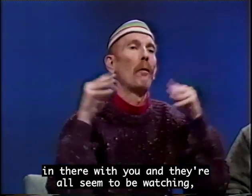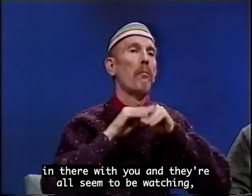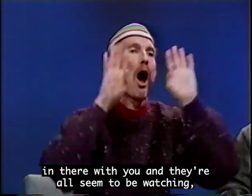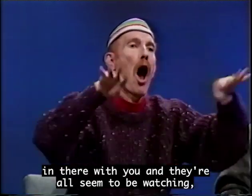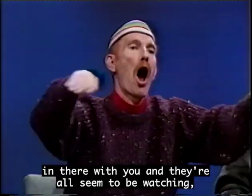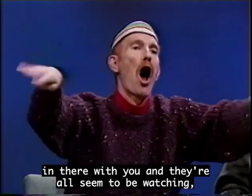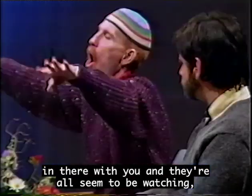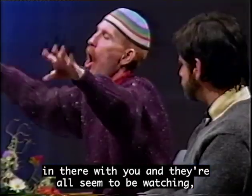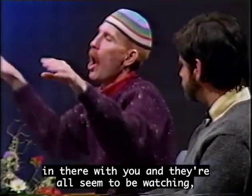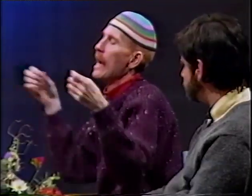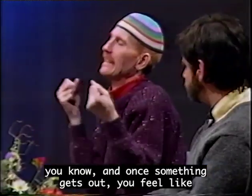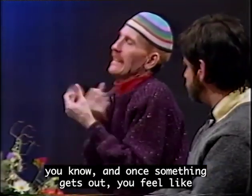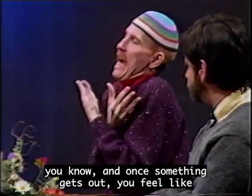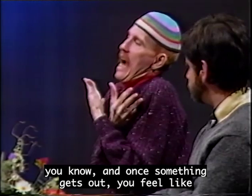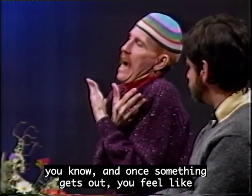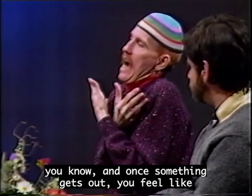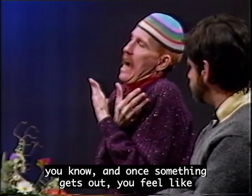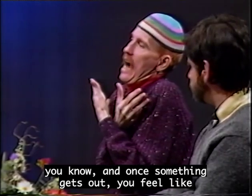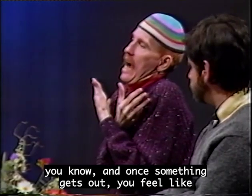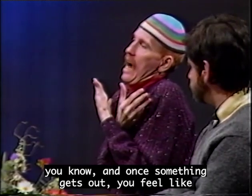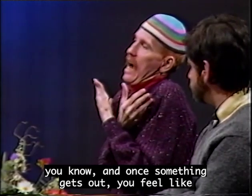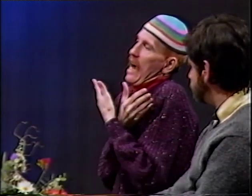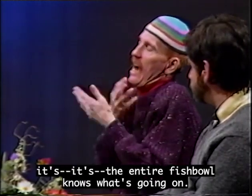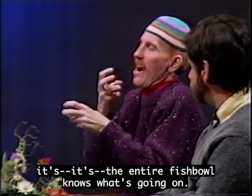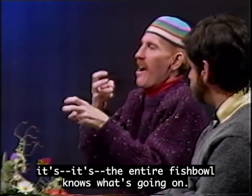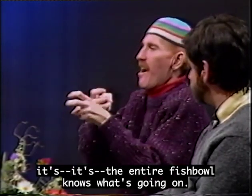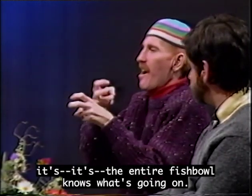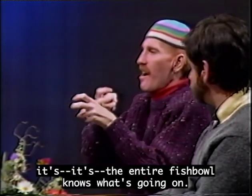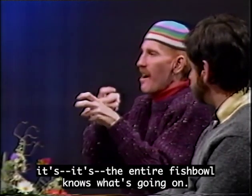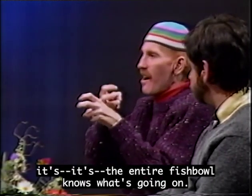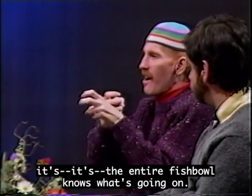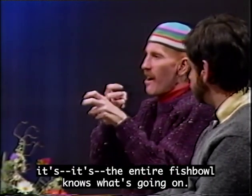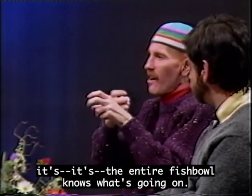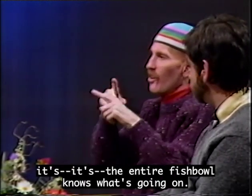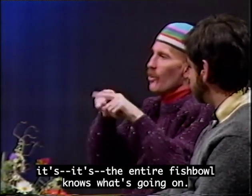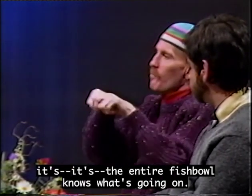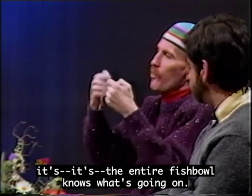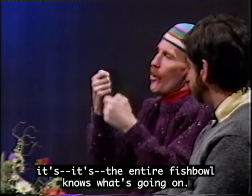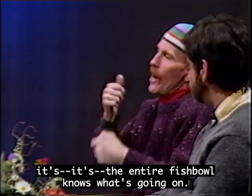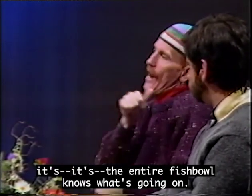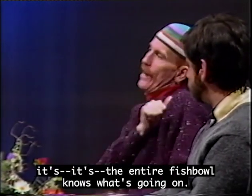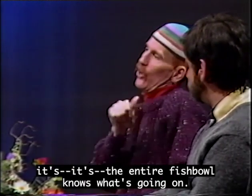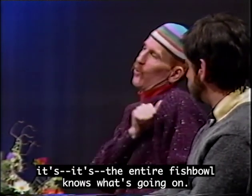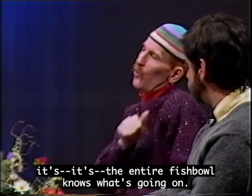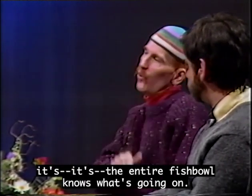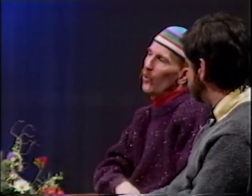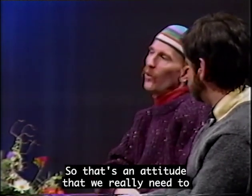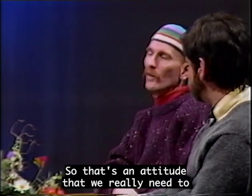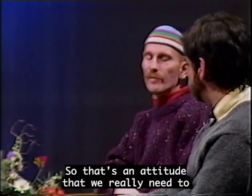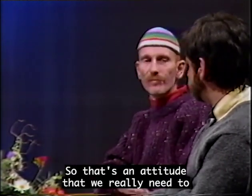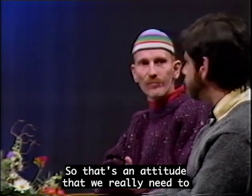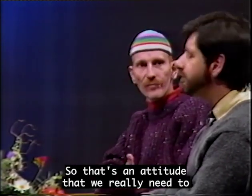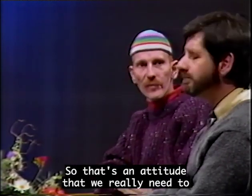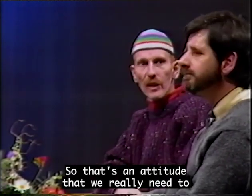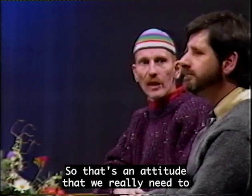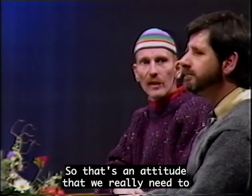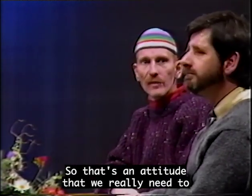be watching. You know, and once something gets out, you feel like it's the entire fishbowl knows what's going on. So that's an attitude that we really need